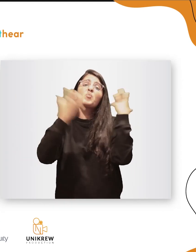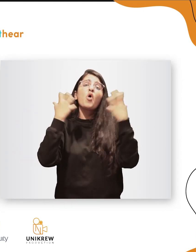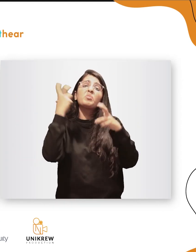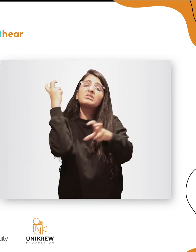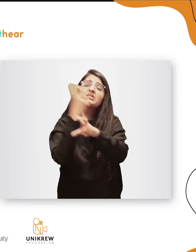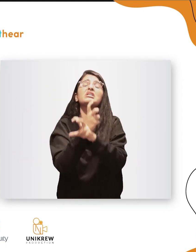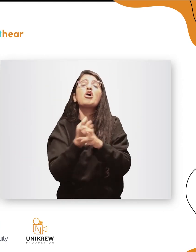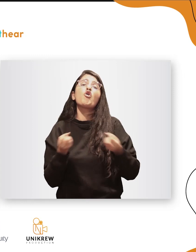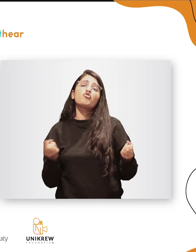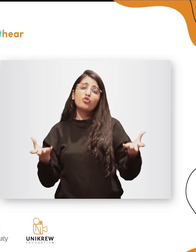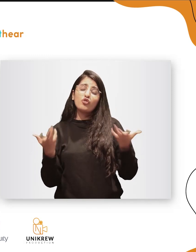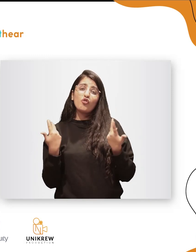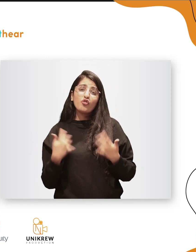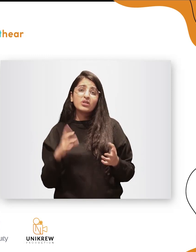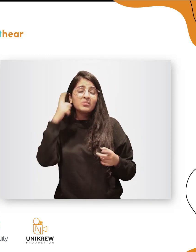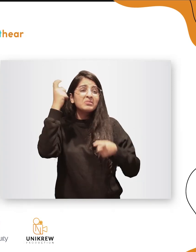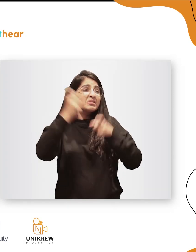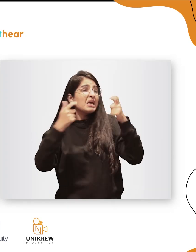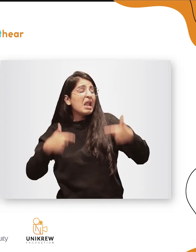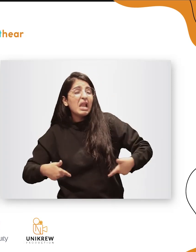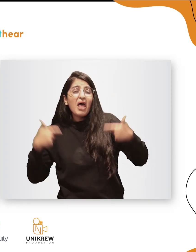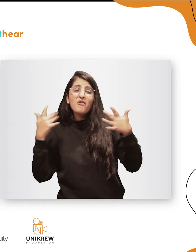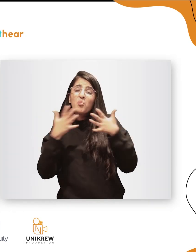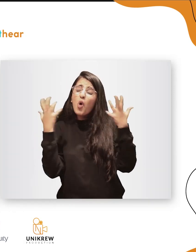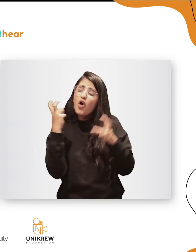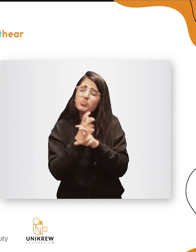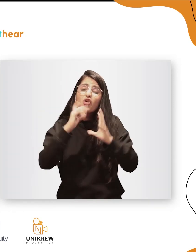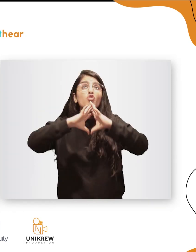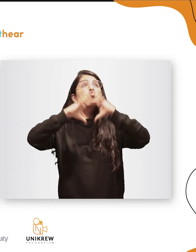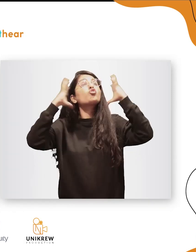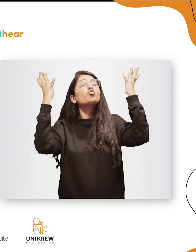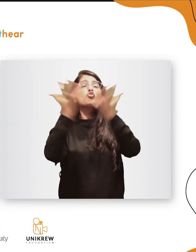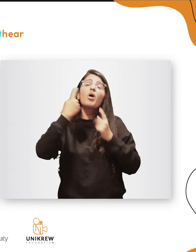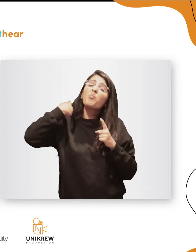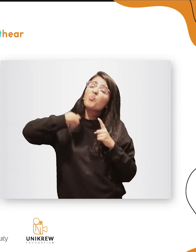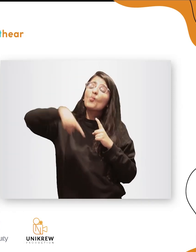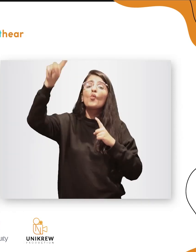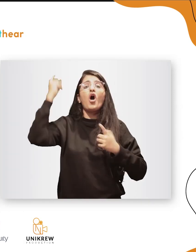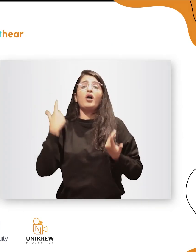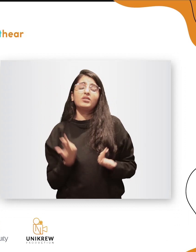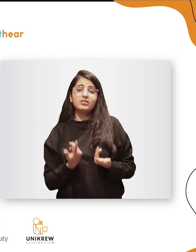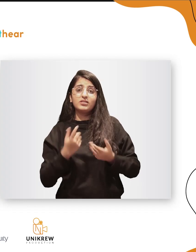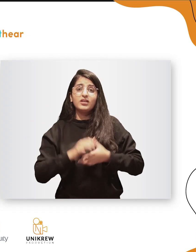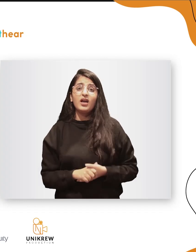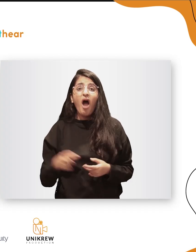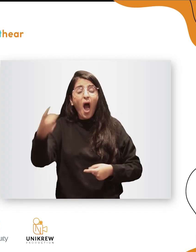aspect of our lives, and lives of people across the globe. So